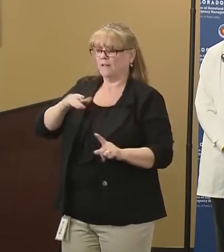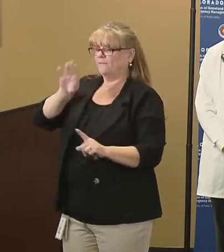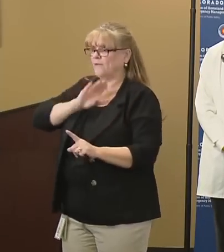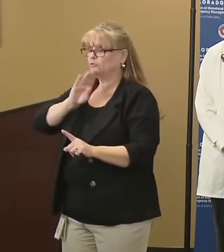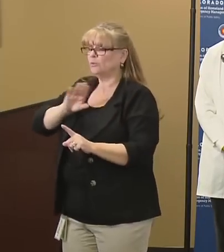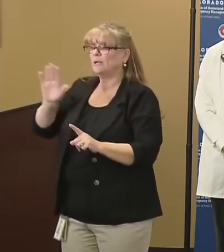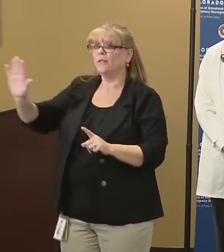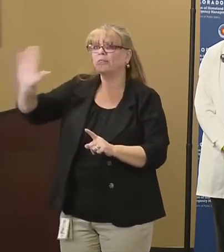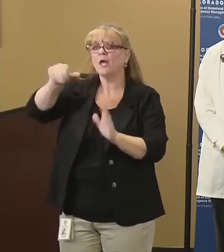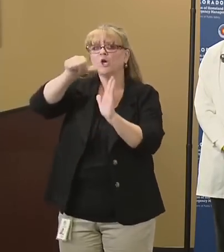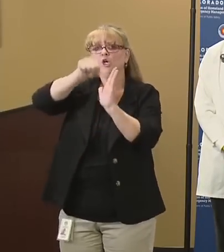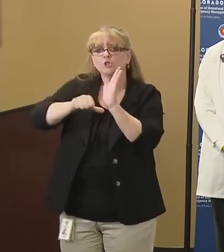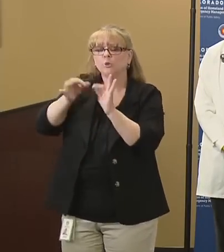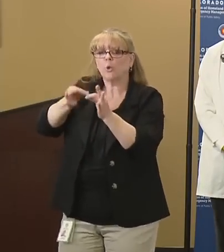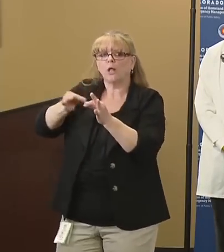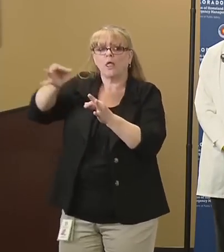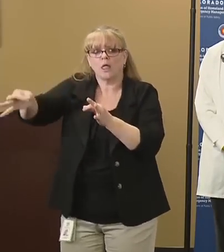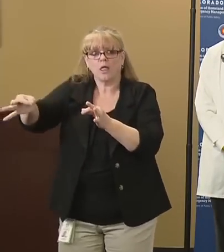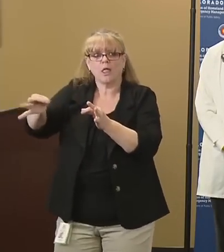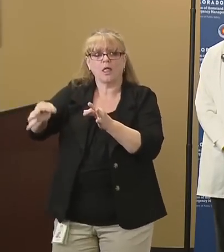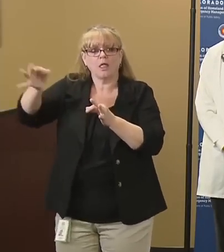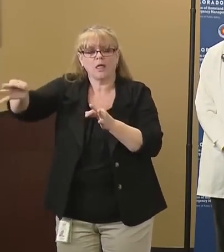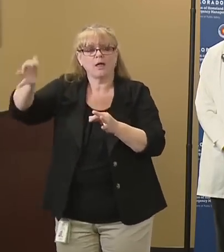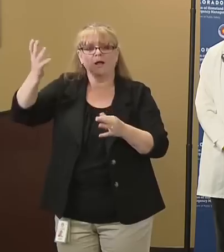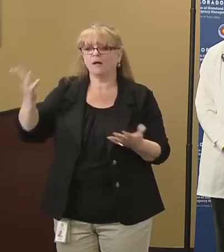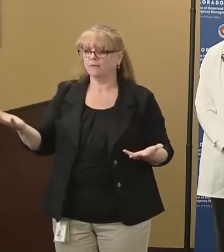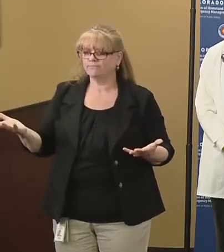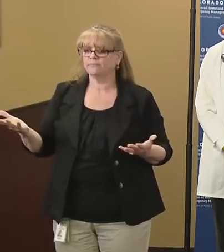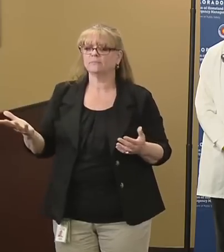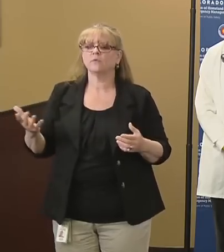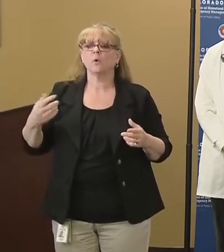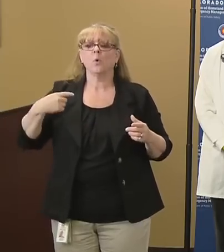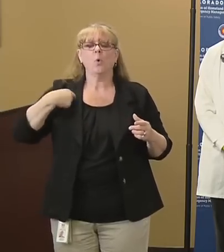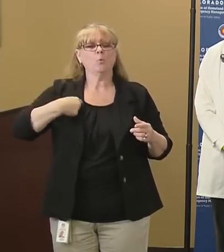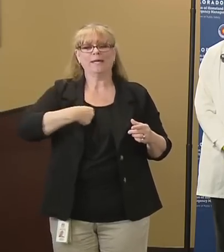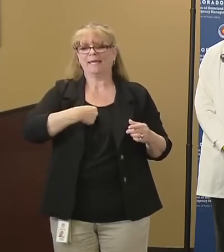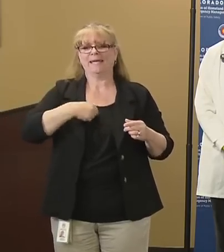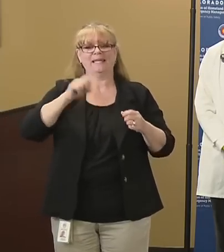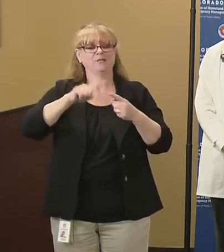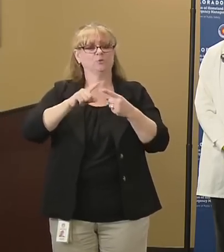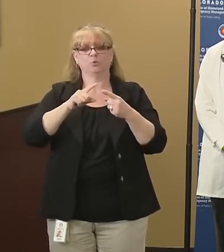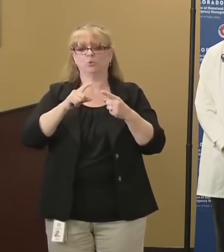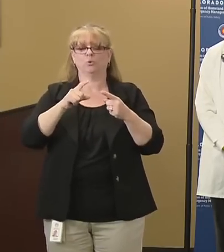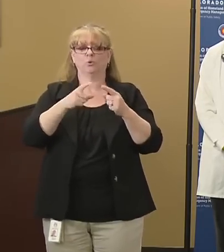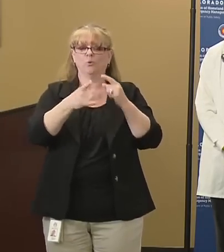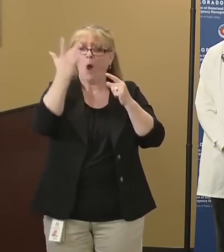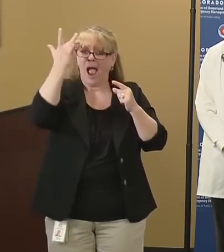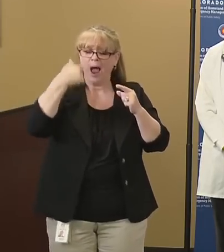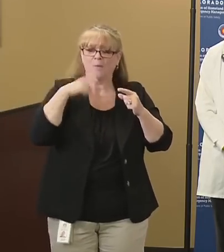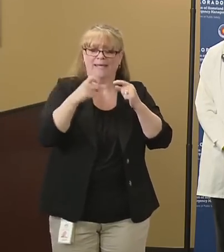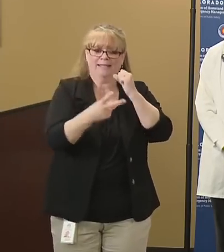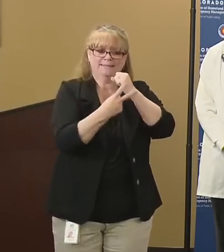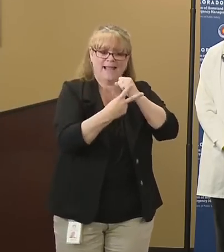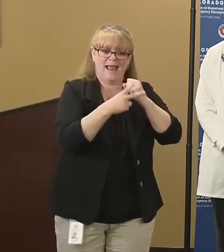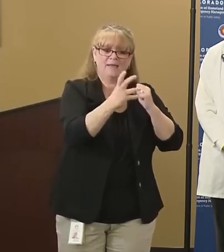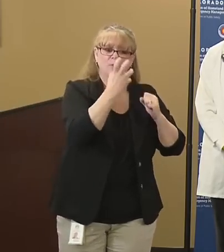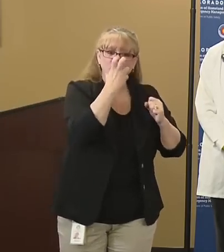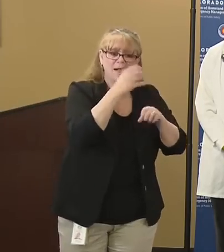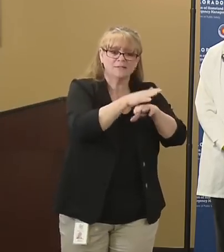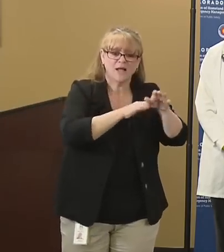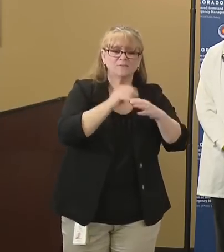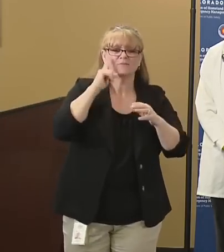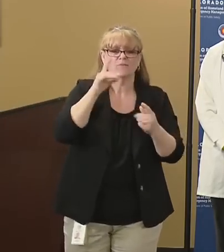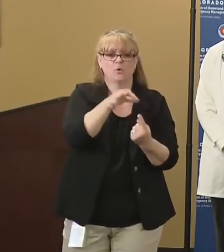term all of the masks and gloves and gowns that would have been used in that elective procedure. We need them for the clinical setting